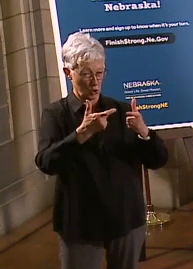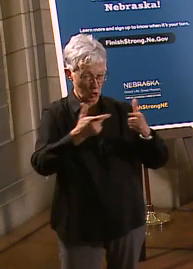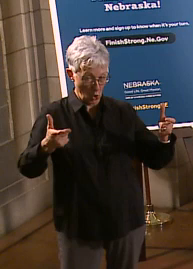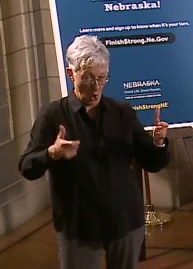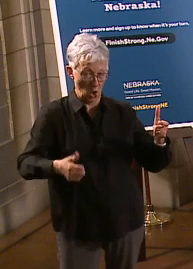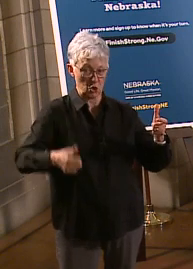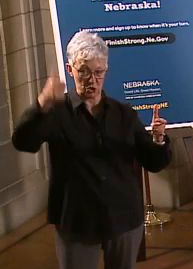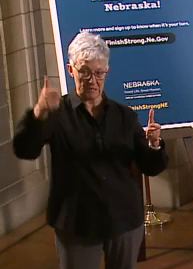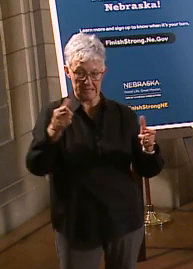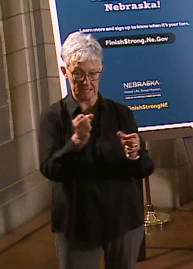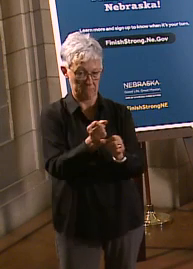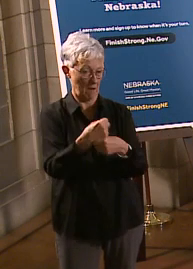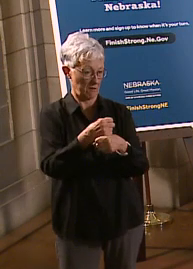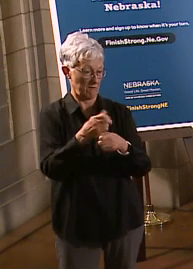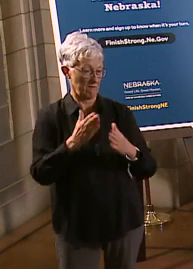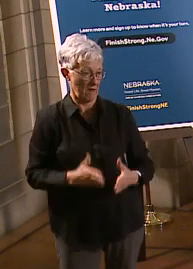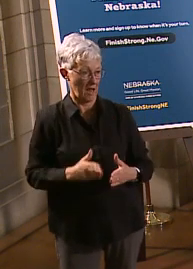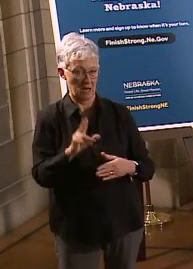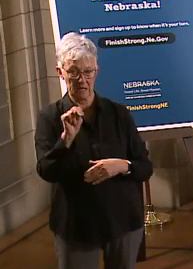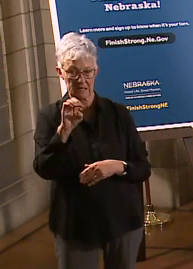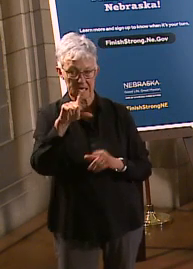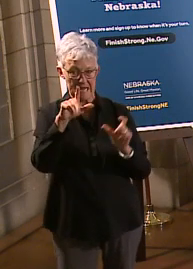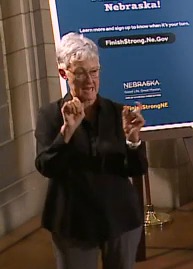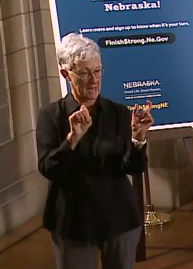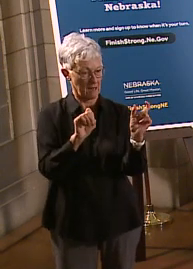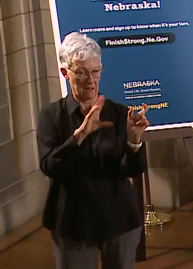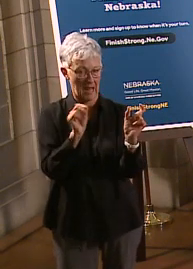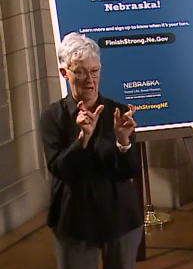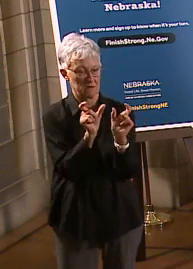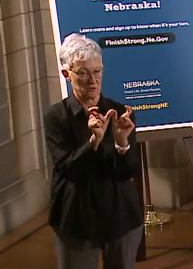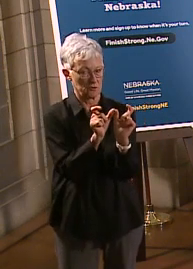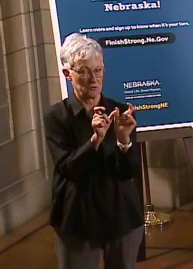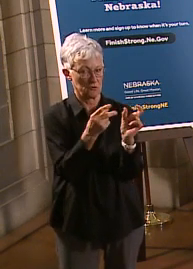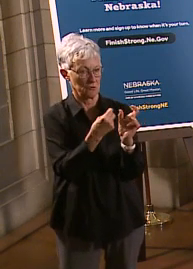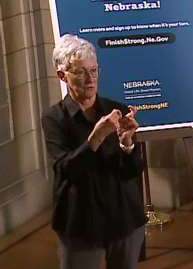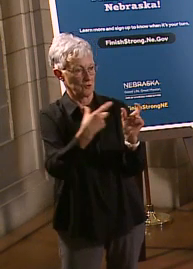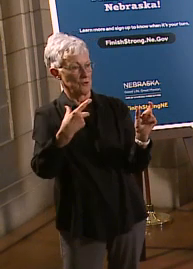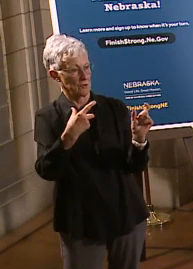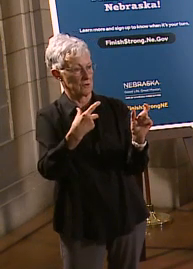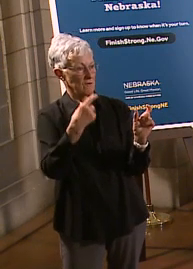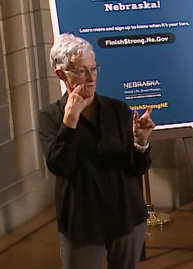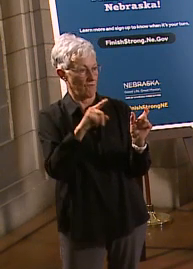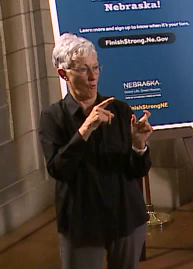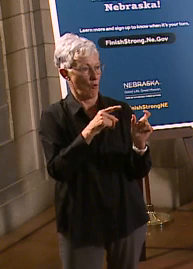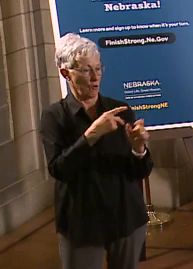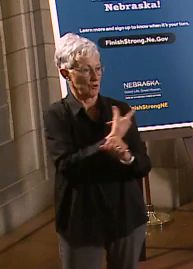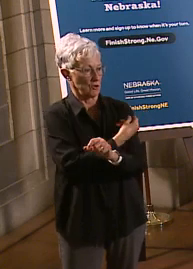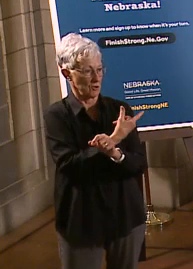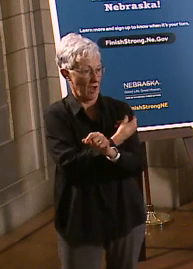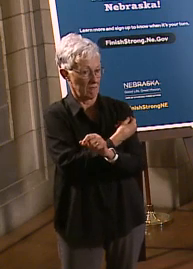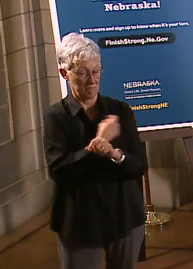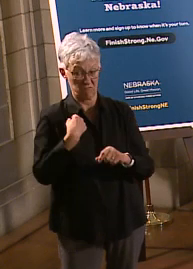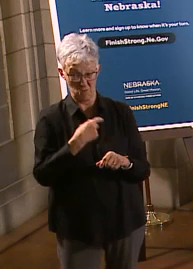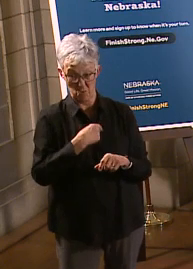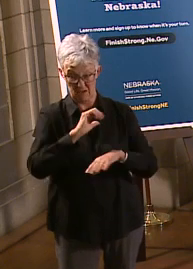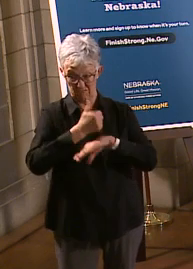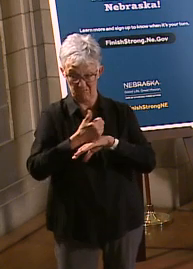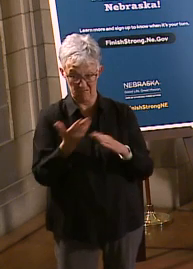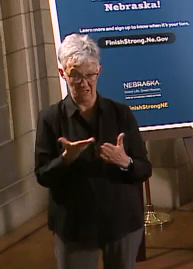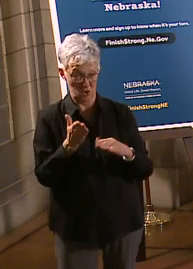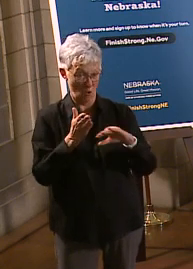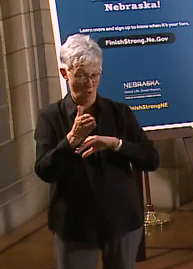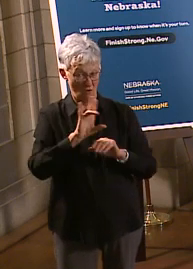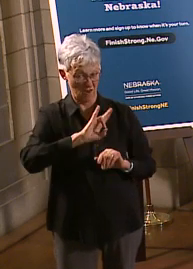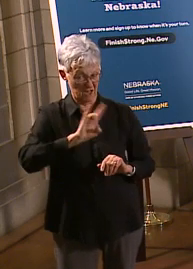and syringes, many of which are produced there in Nebraska, where we've had operations for over 70 years. We're